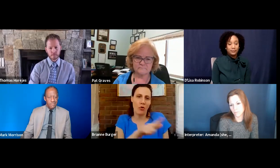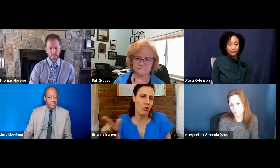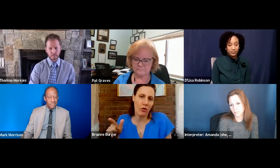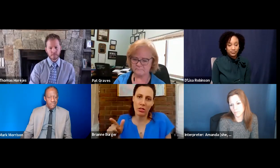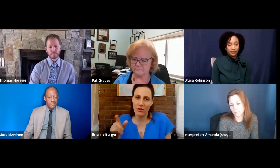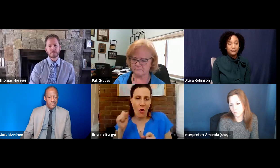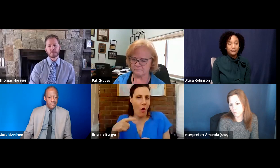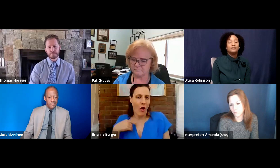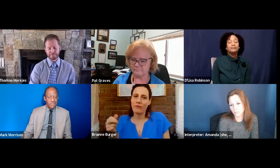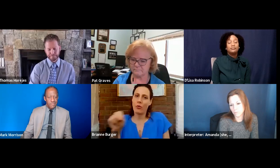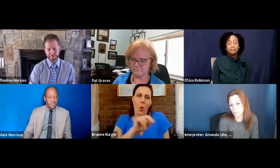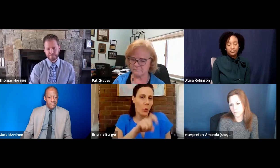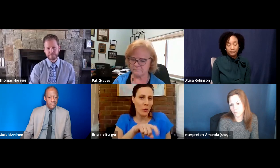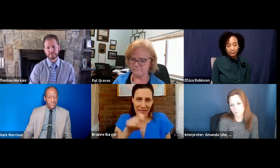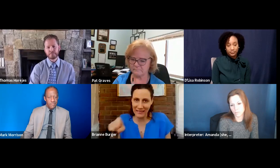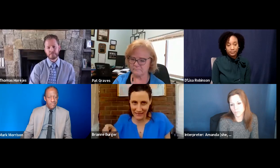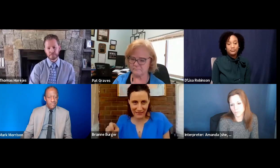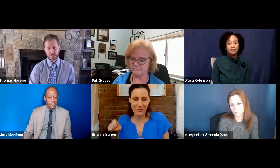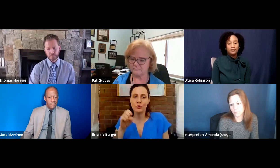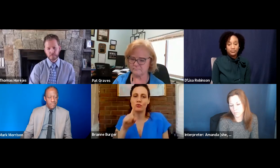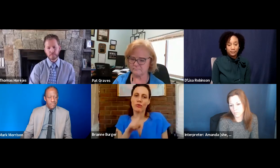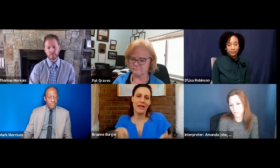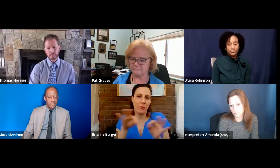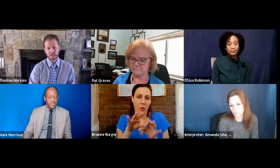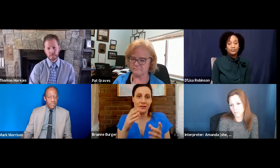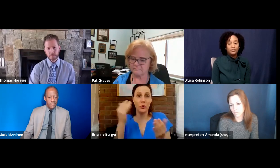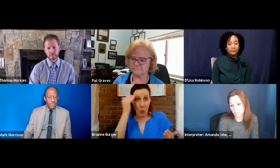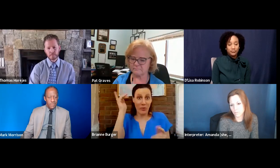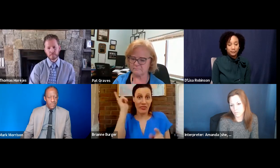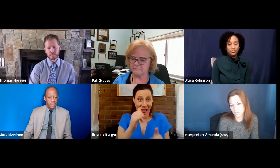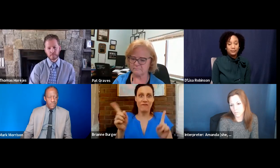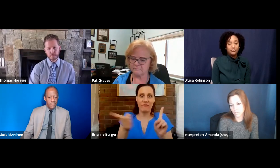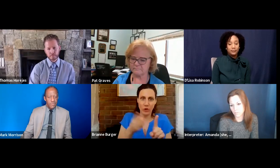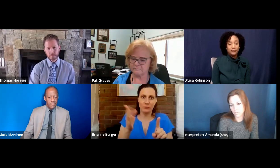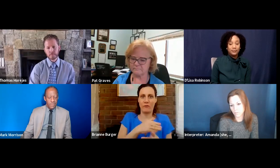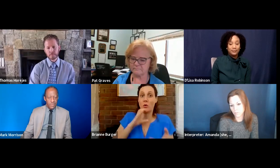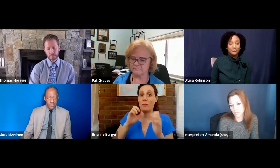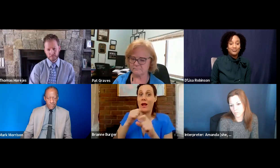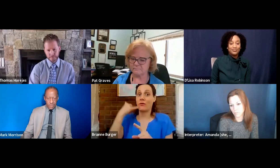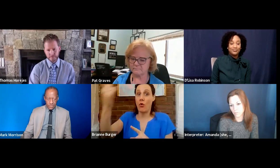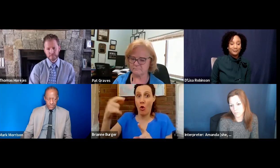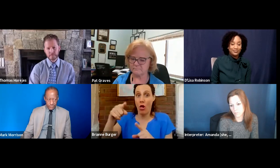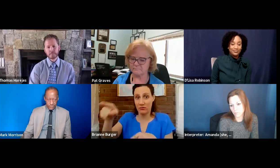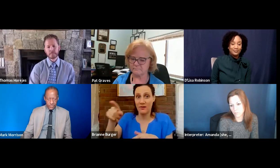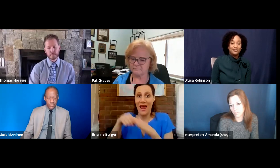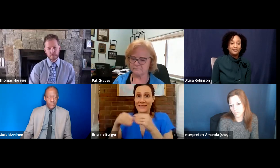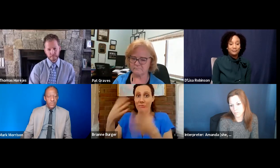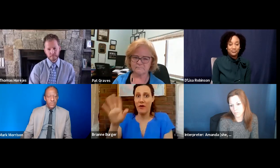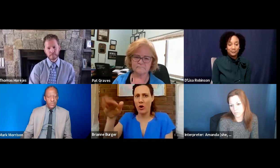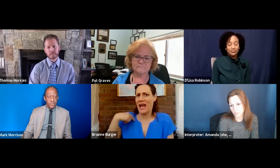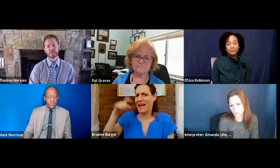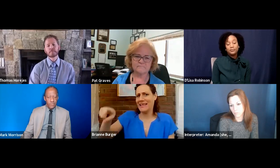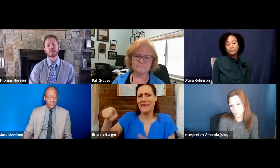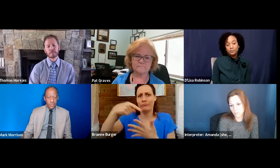them, because what works for one may not work for all. Everyone has their own distinct needs. And so it's really important to do that